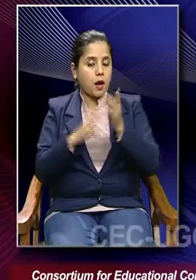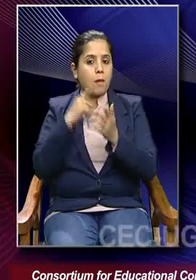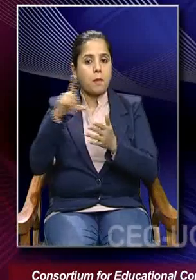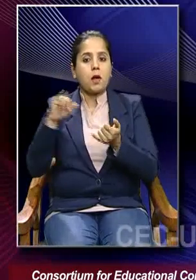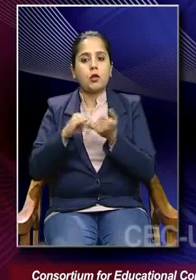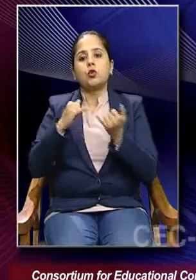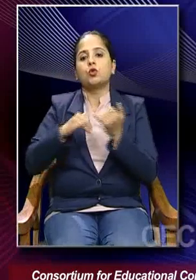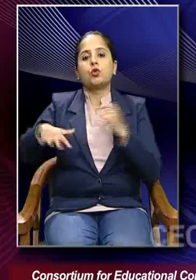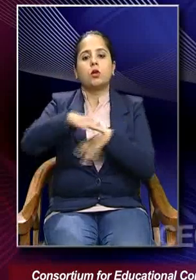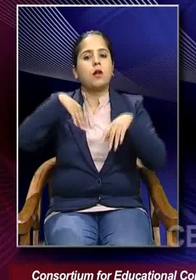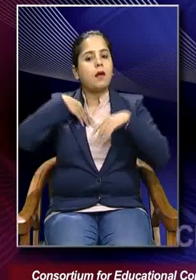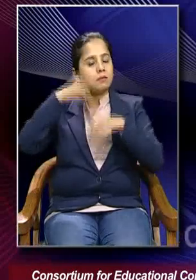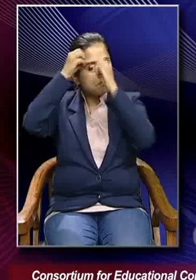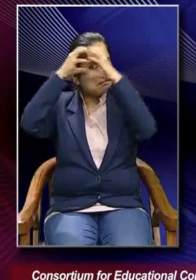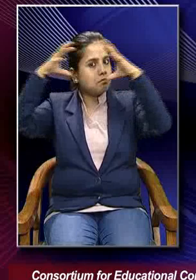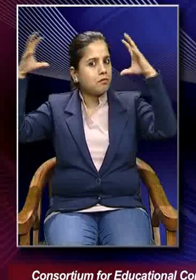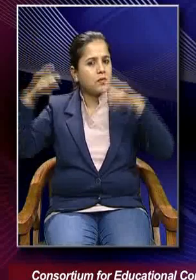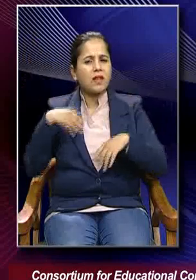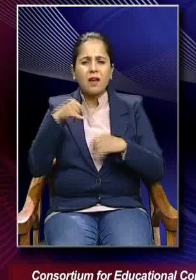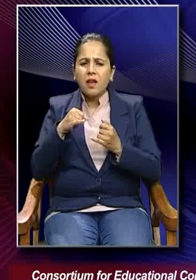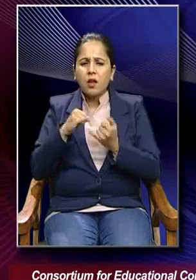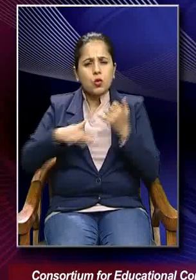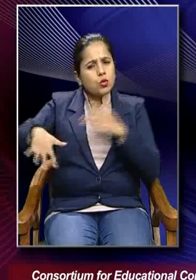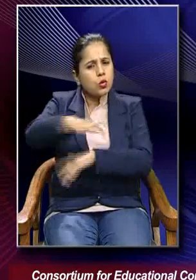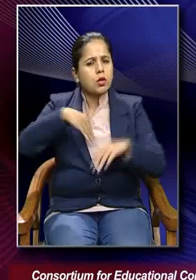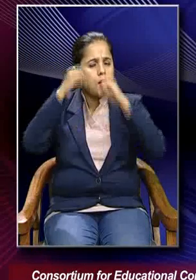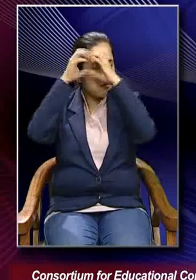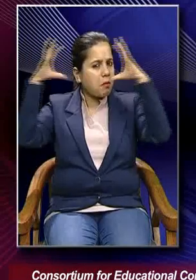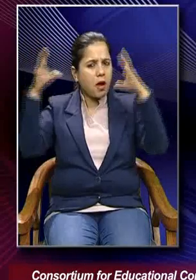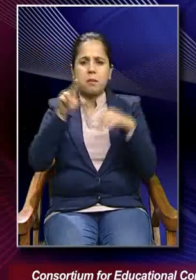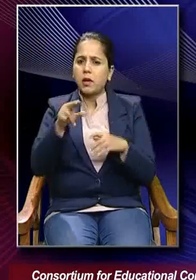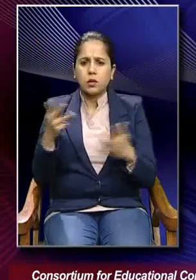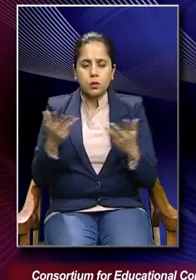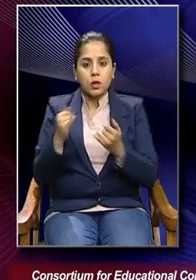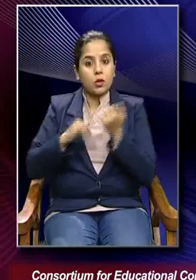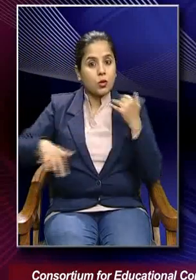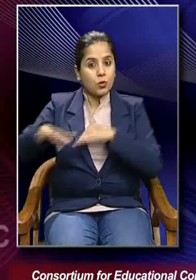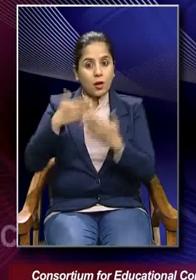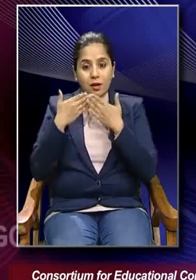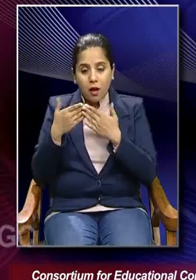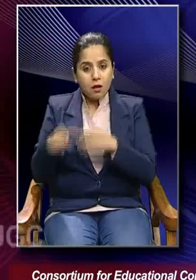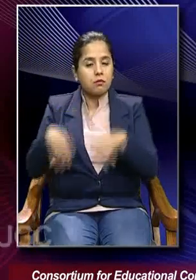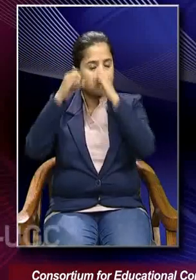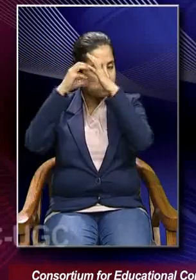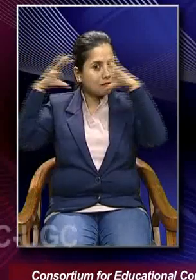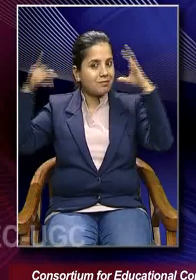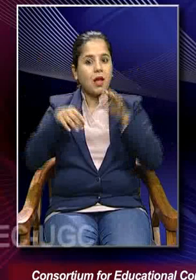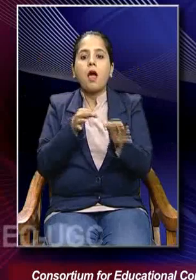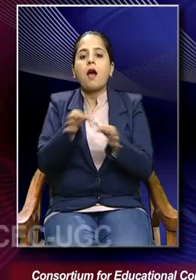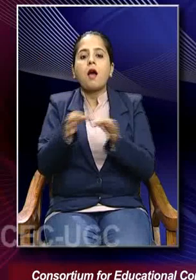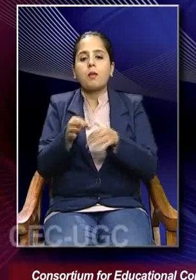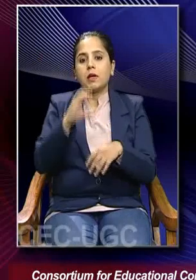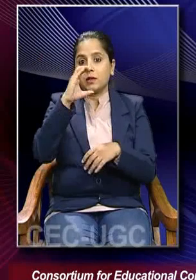sociological imagination. Now, what is sociological imagination? The sociological imagination, as explained by C.